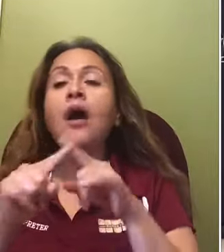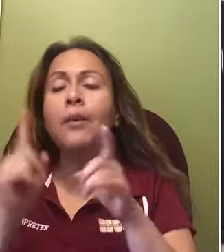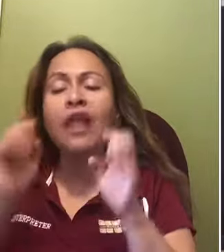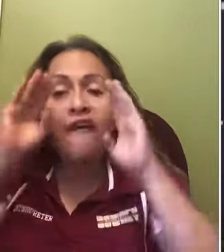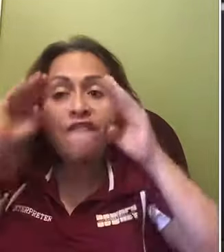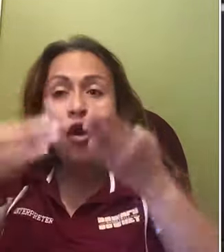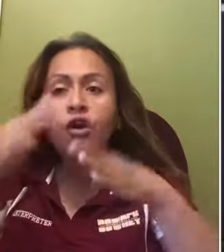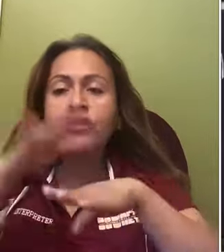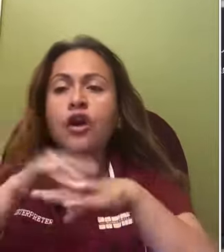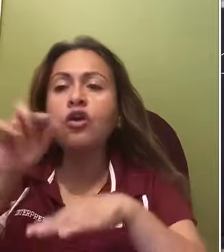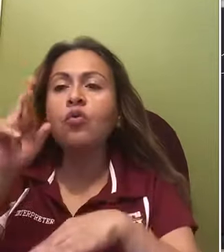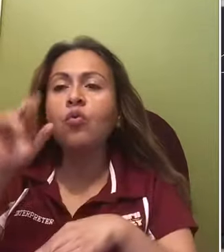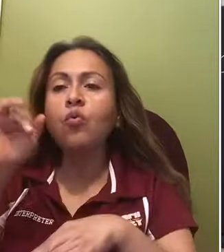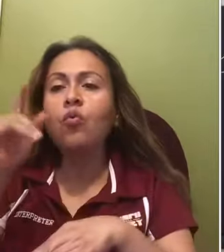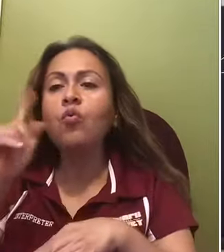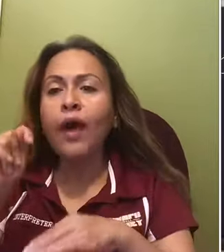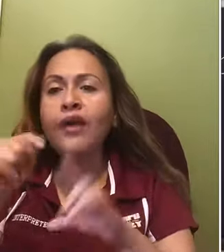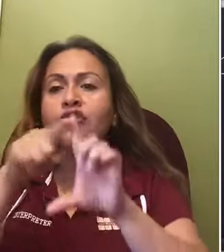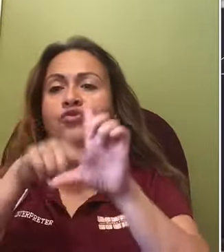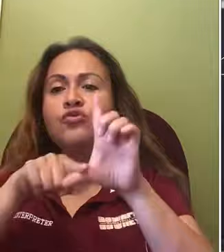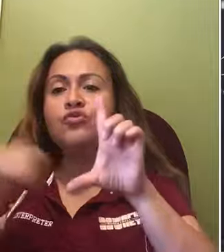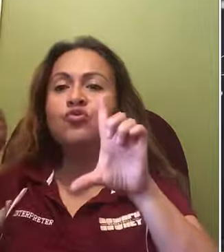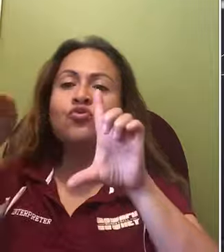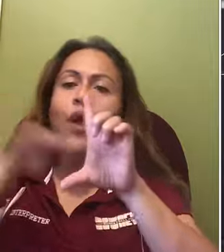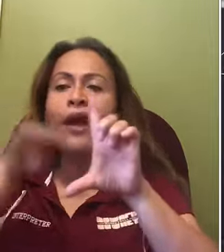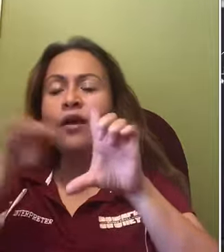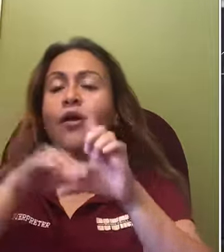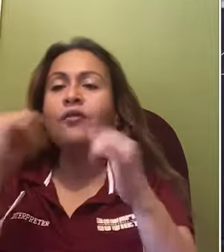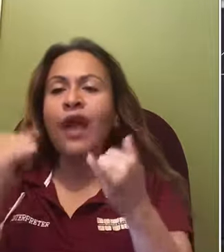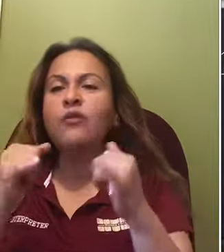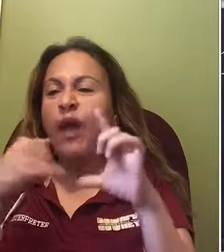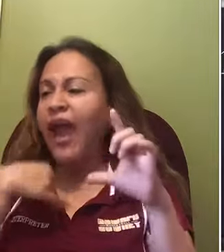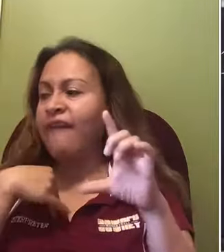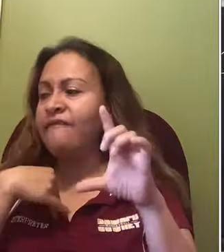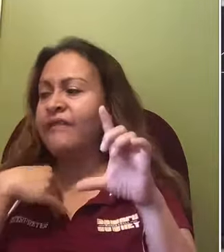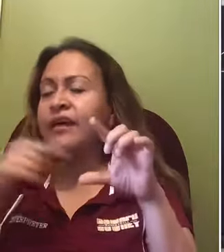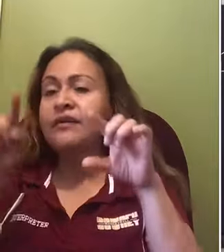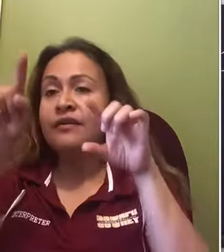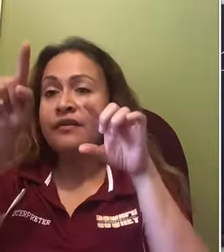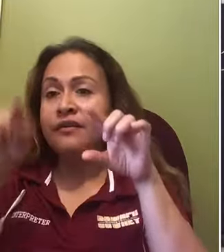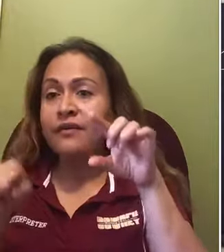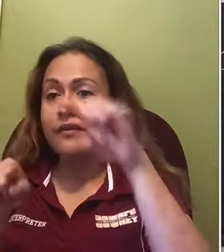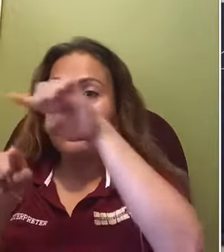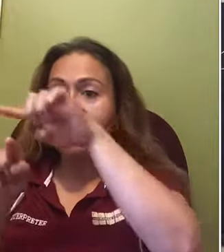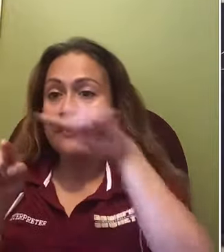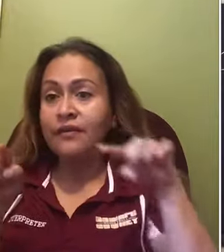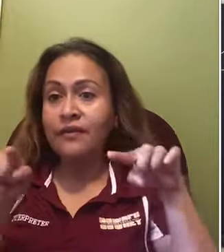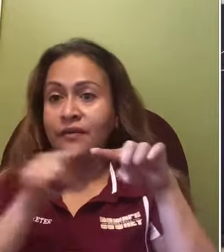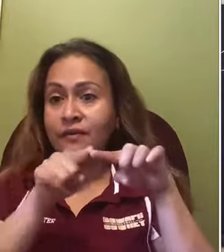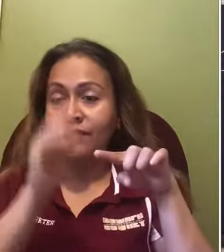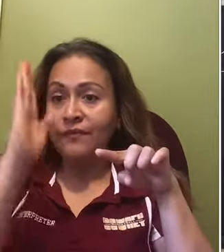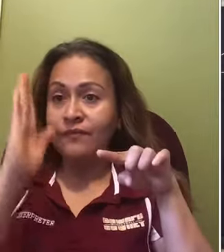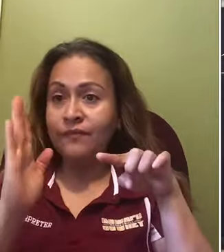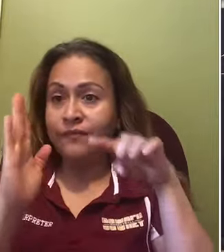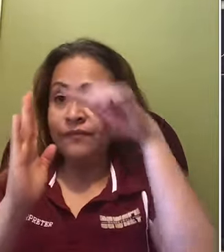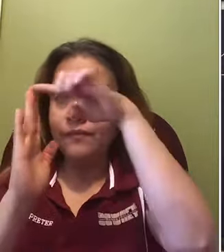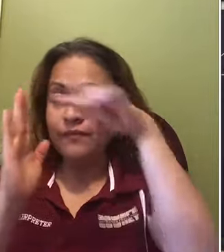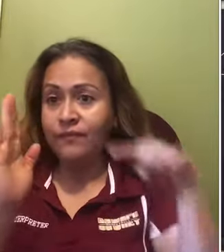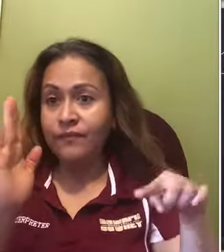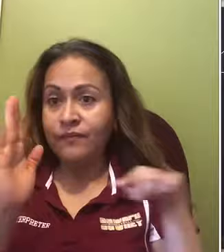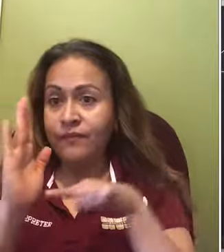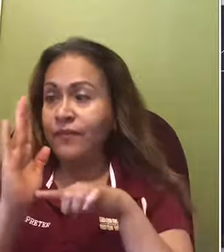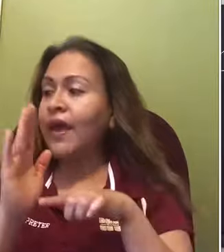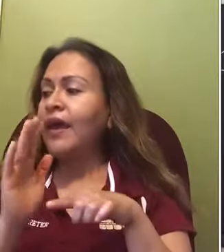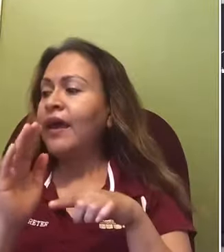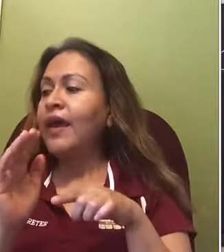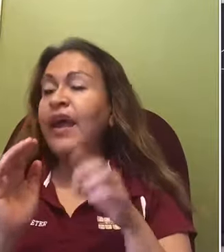on the right triangles for now. So let's say that I have a triangle where, let's say this length down here is 7, and let's say